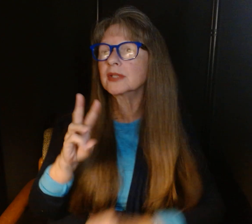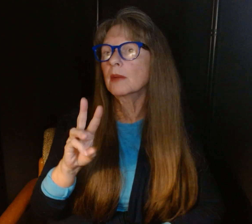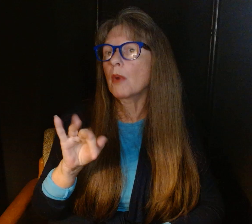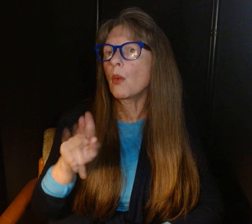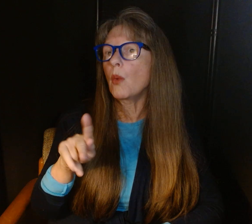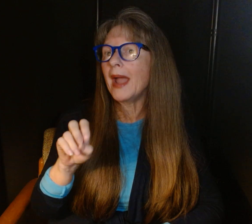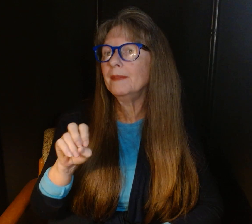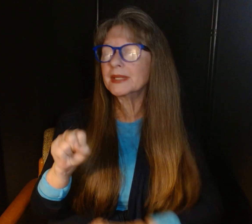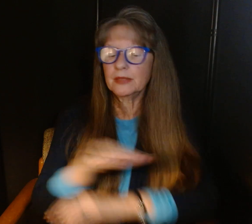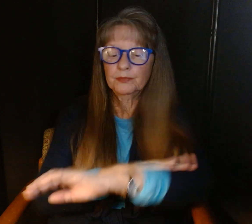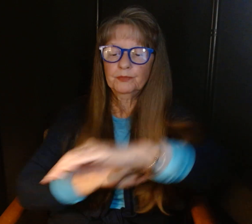some wipes